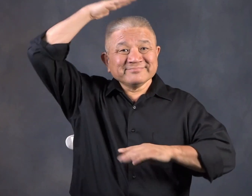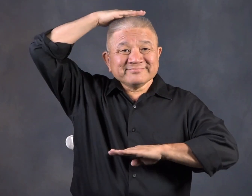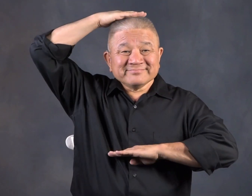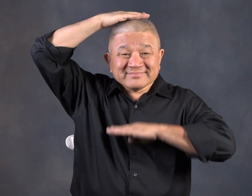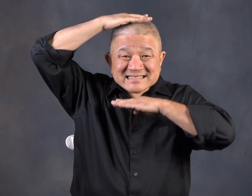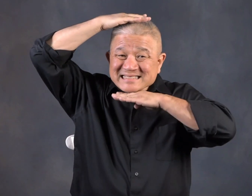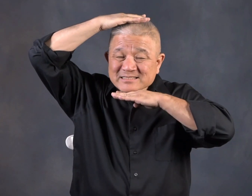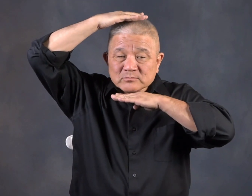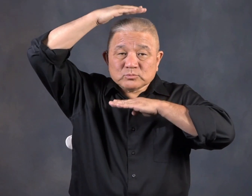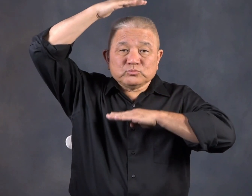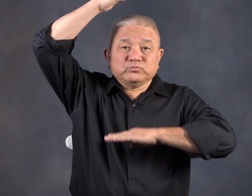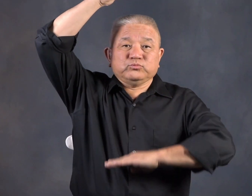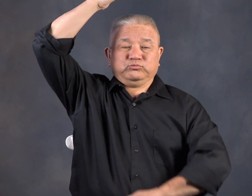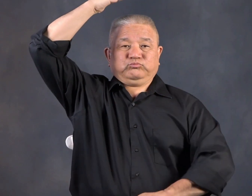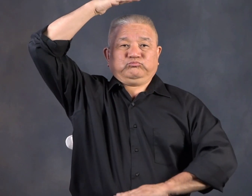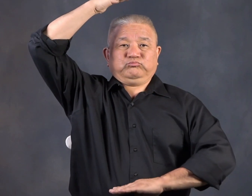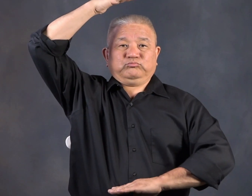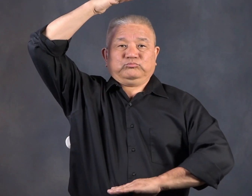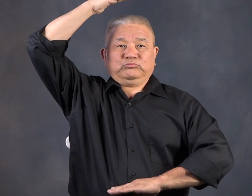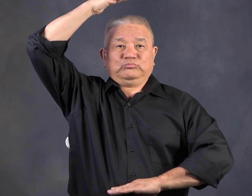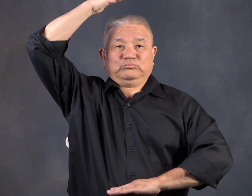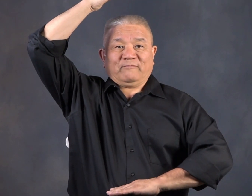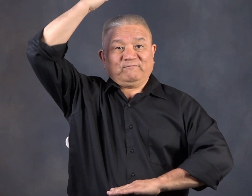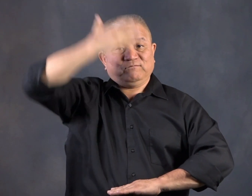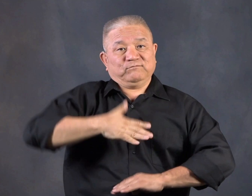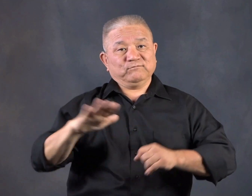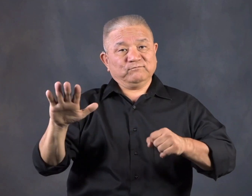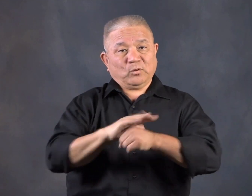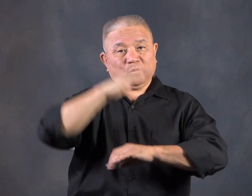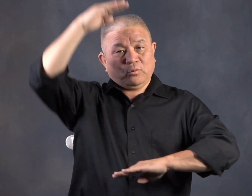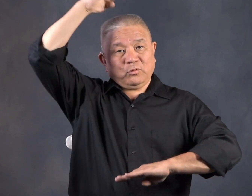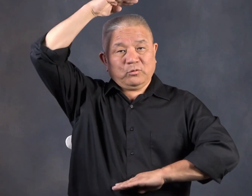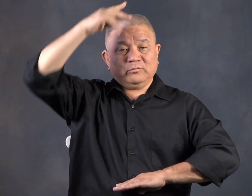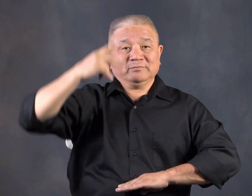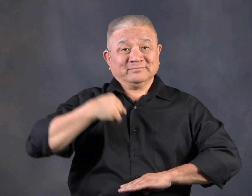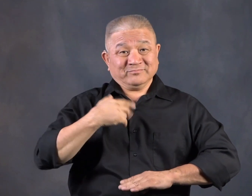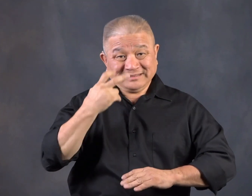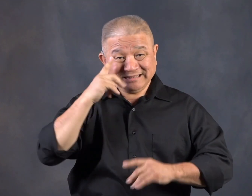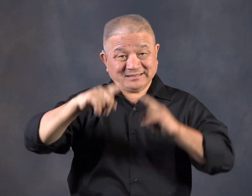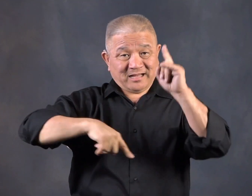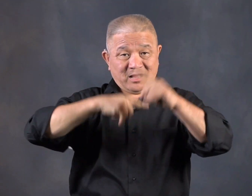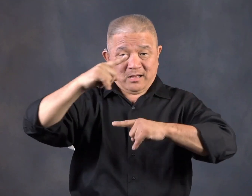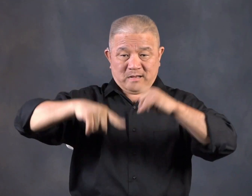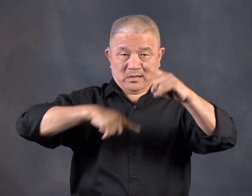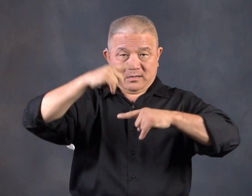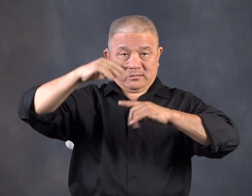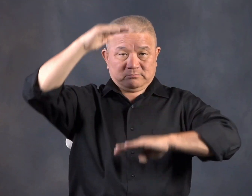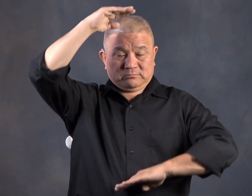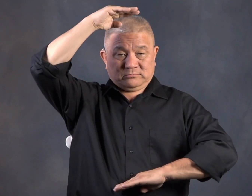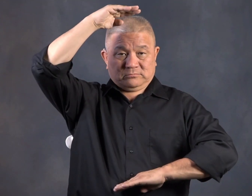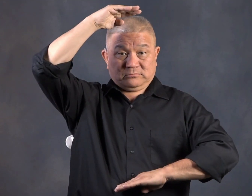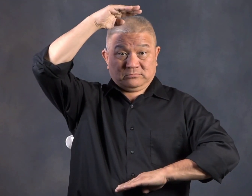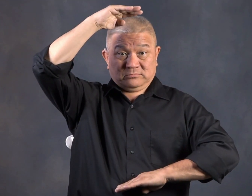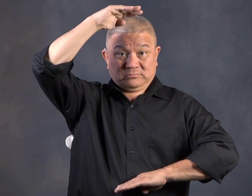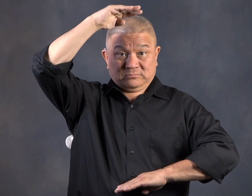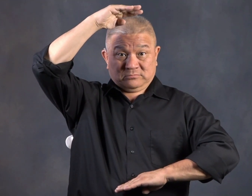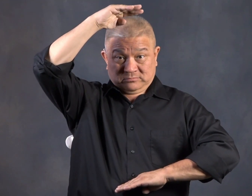see you signing clearly. You also want to set the frame so that we can see the top of your head and your whole